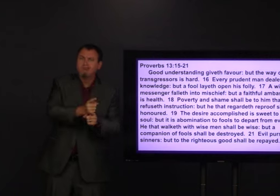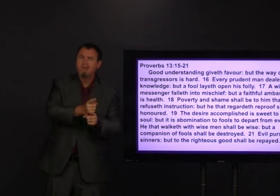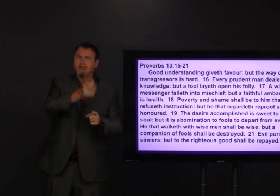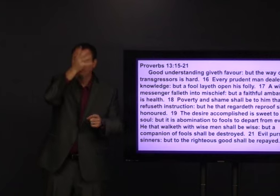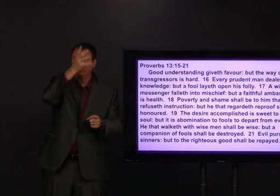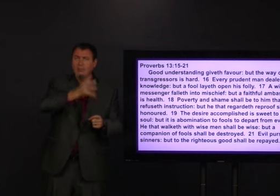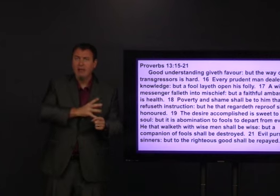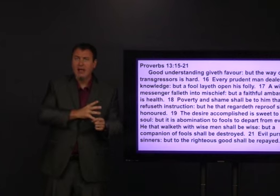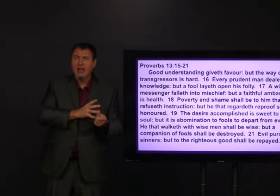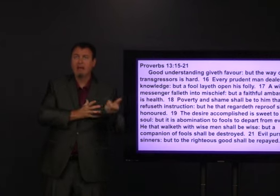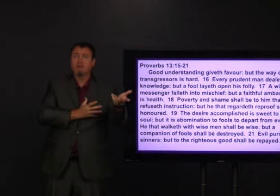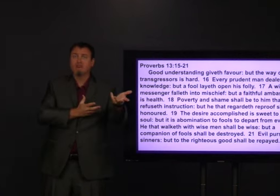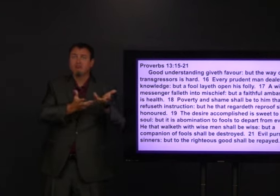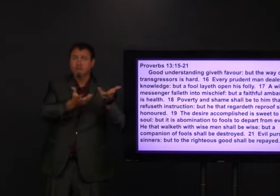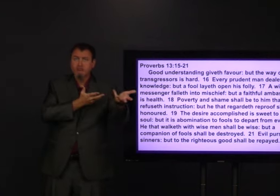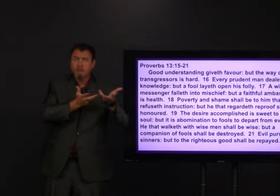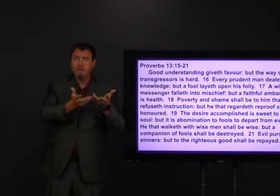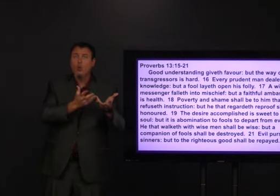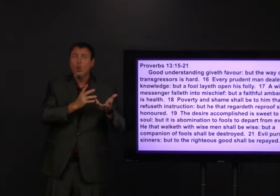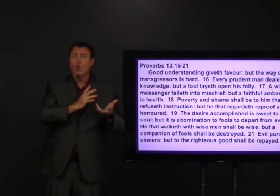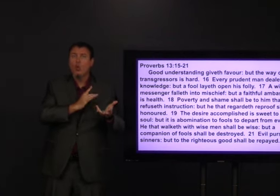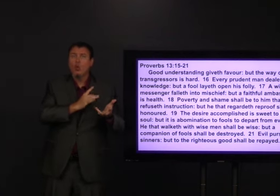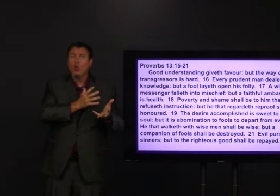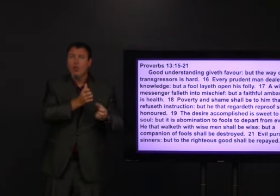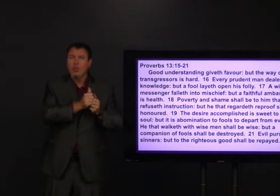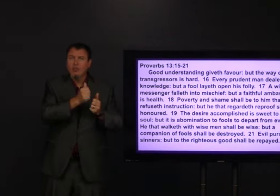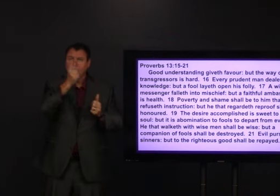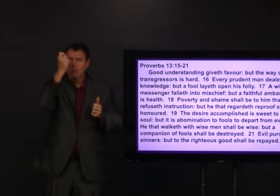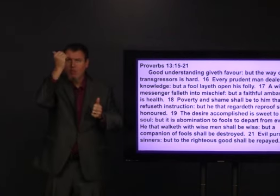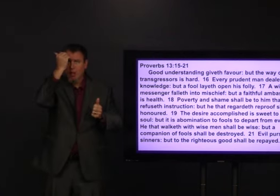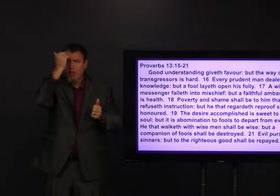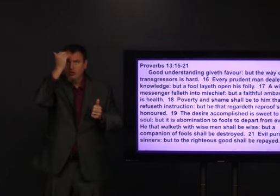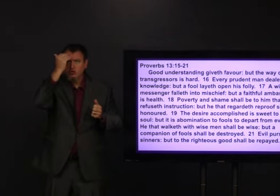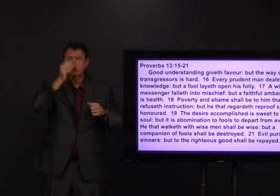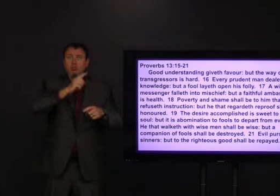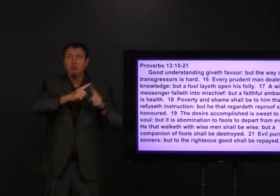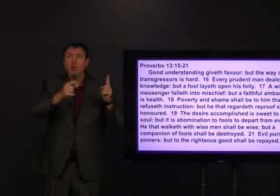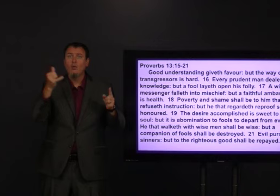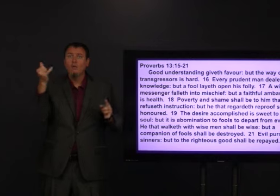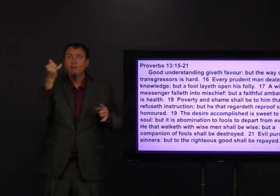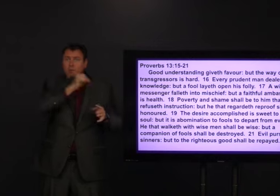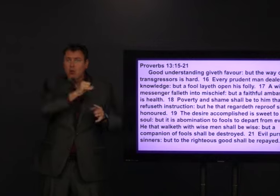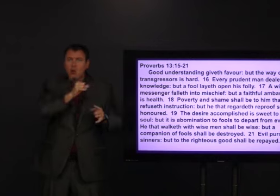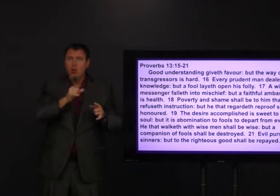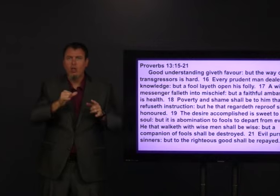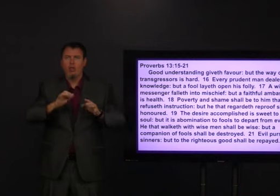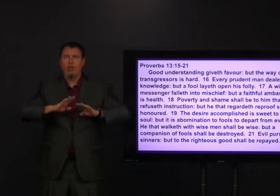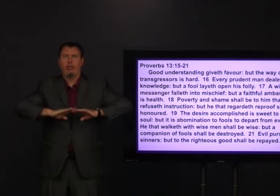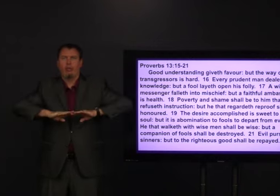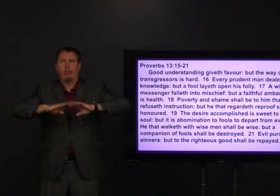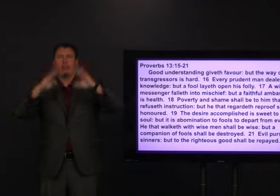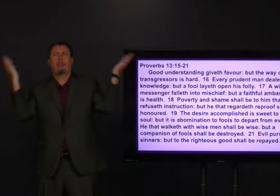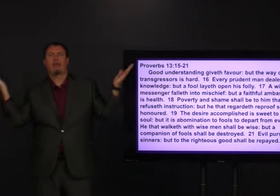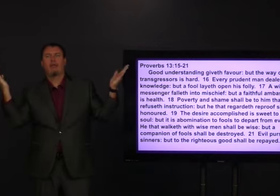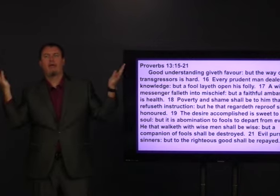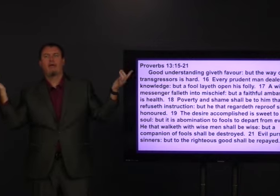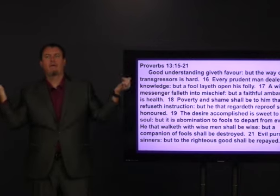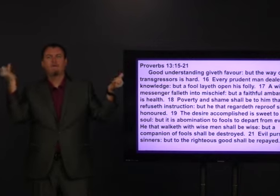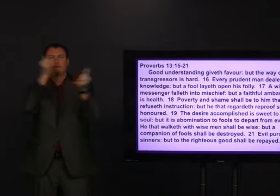Every prudent man giveth with knowledge, but a fool layeth open